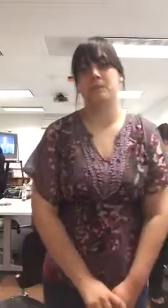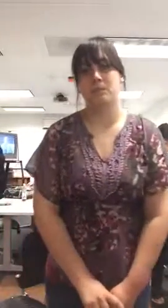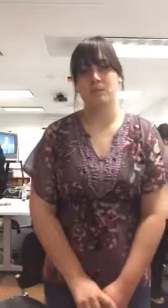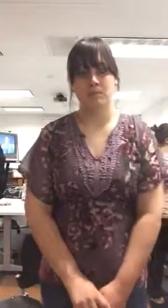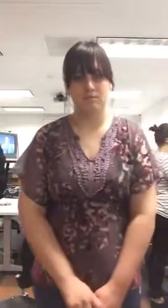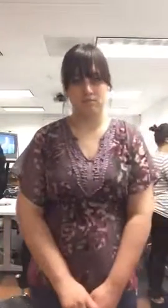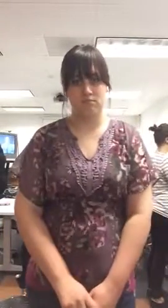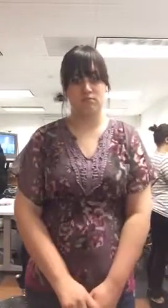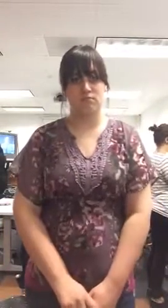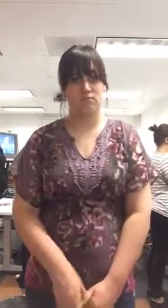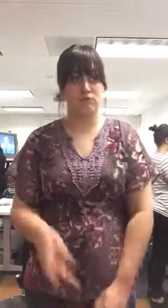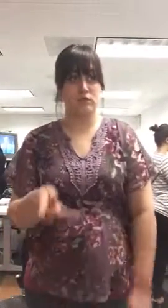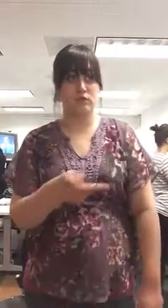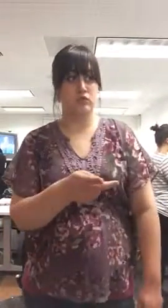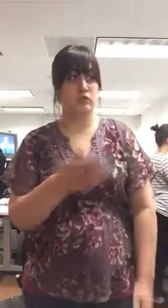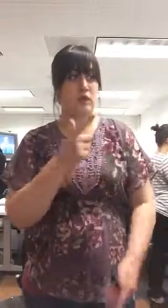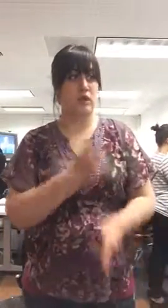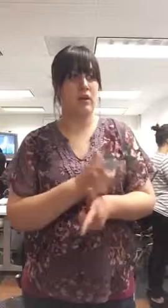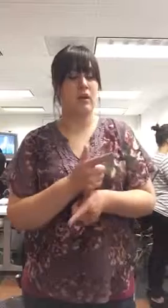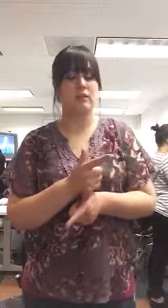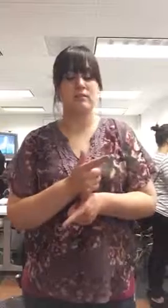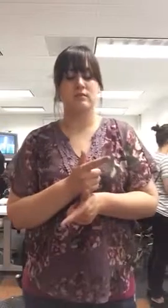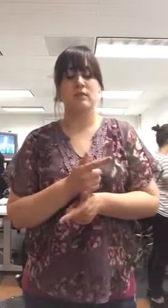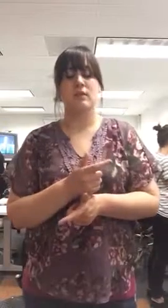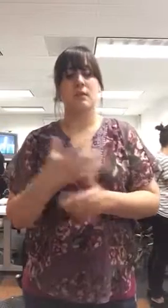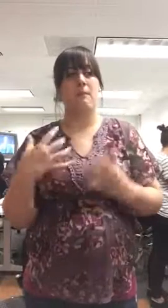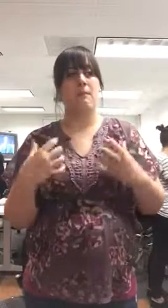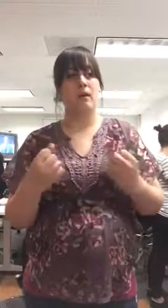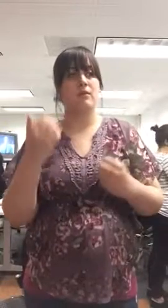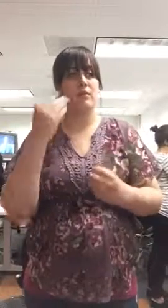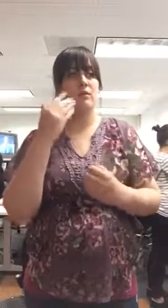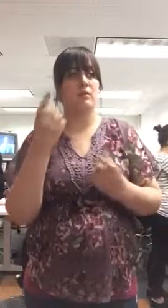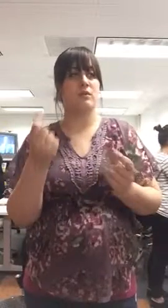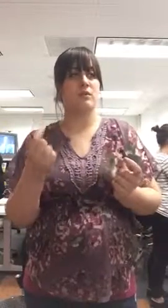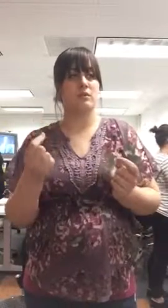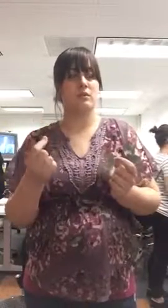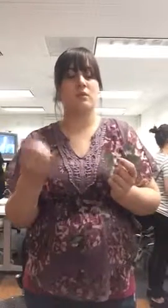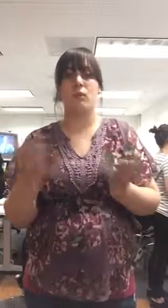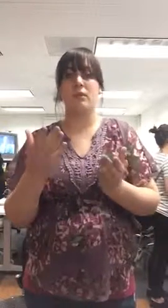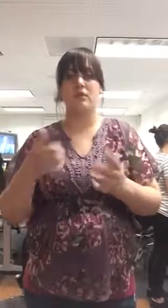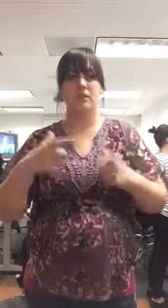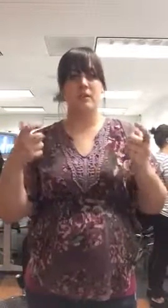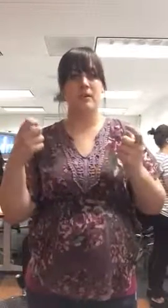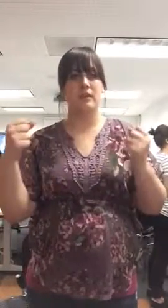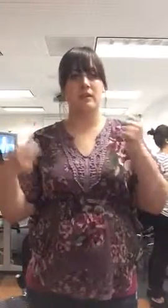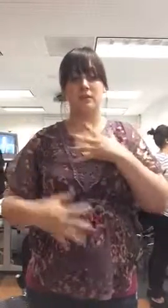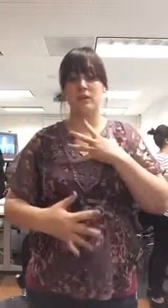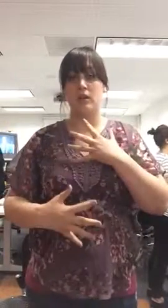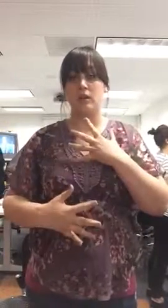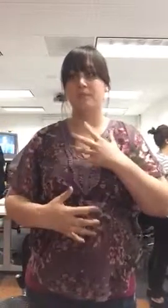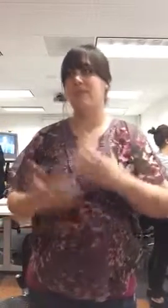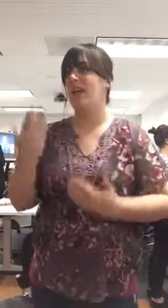Go ahead. Both of you are fairly correct. Powerful, they knew what they're doing, but what was their biggest fear in 1945? They didn't want the world to know that their troops were wiped